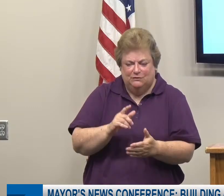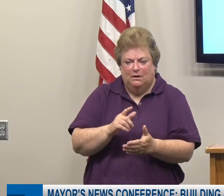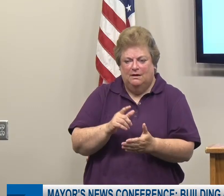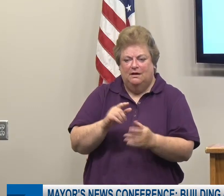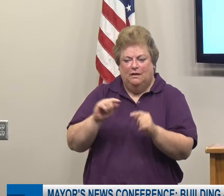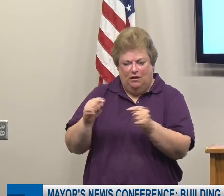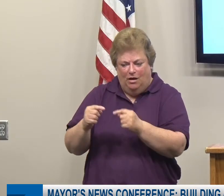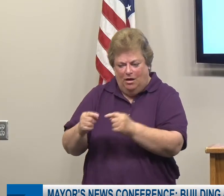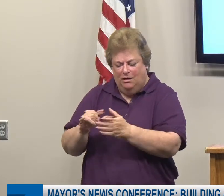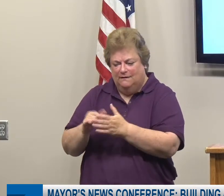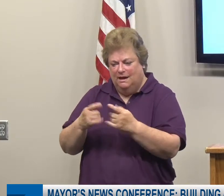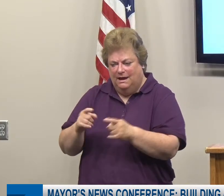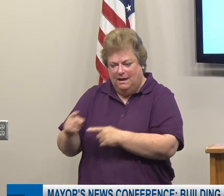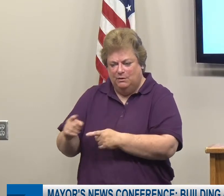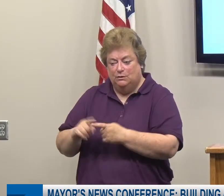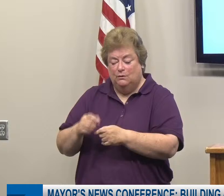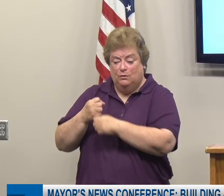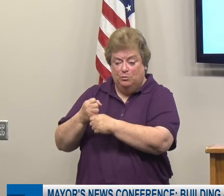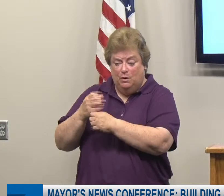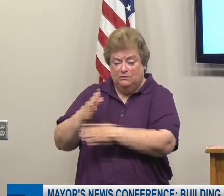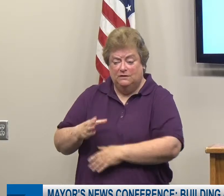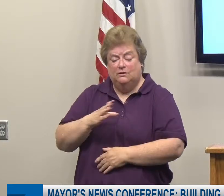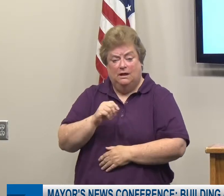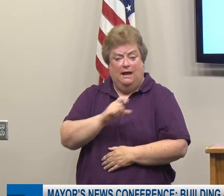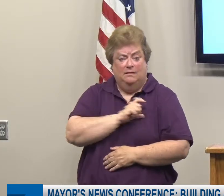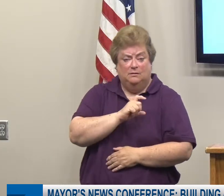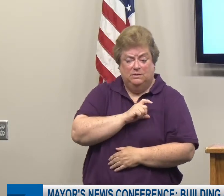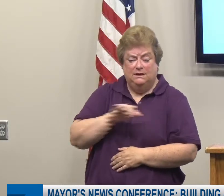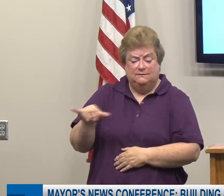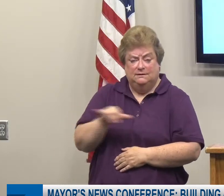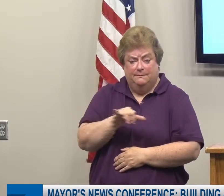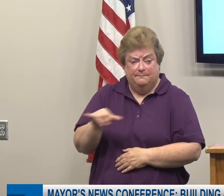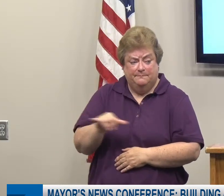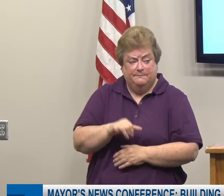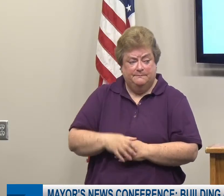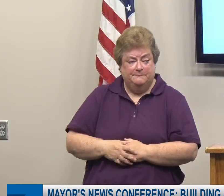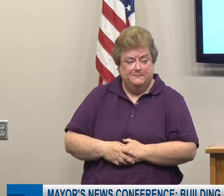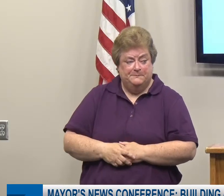nights to protesters and officers alike.